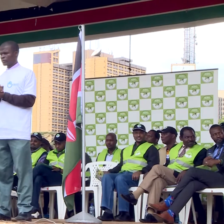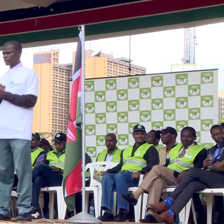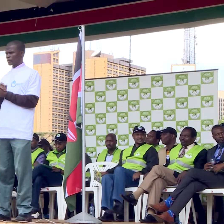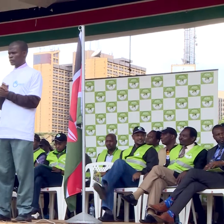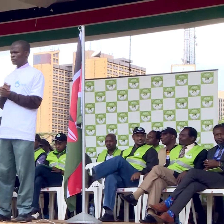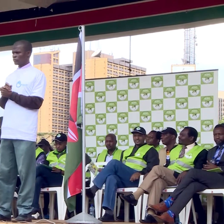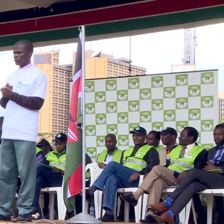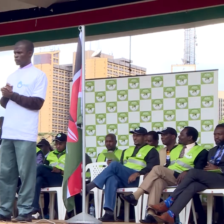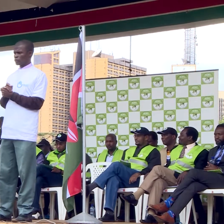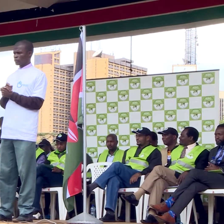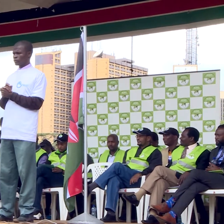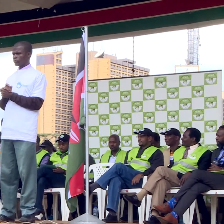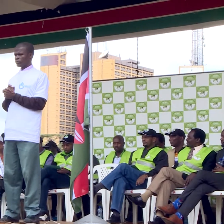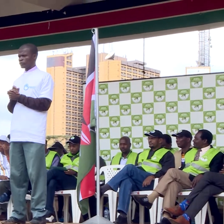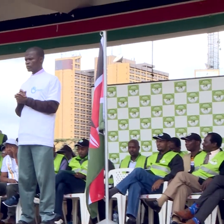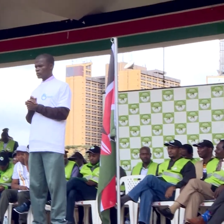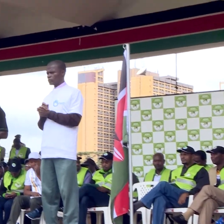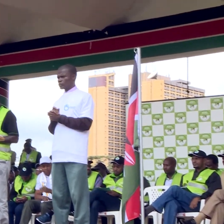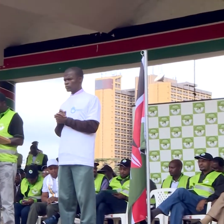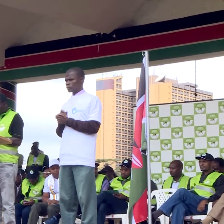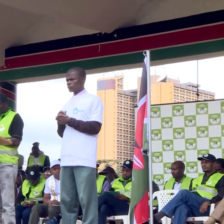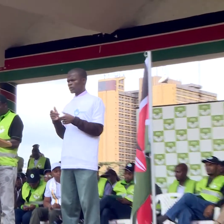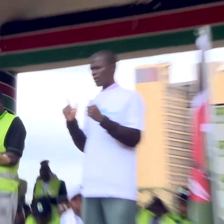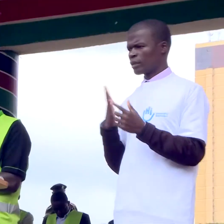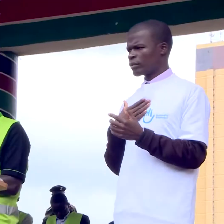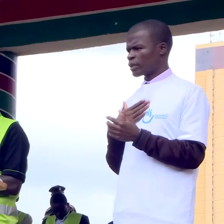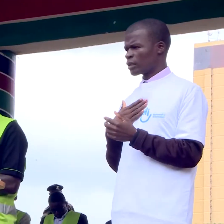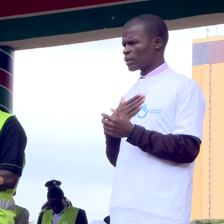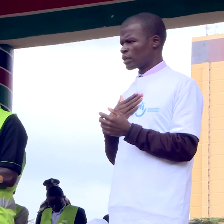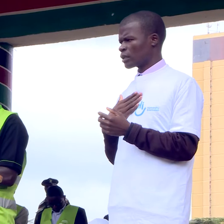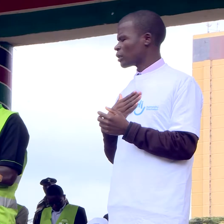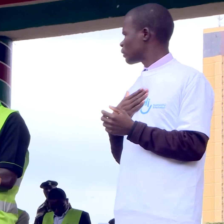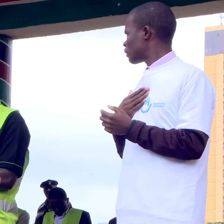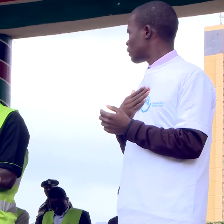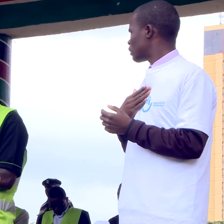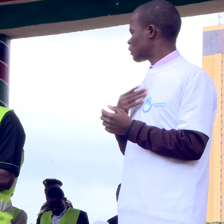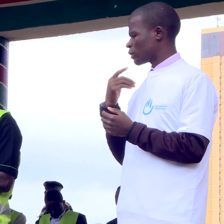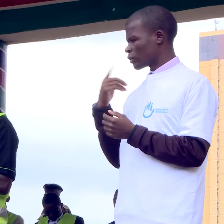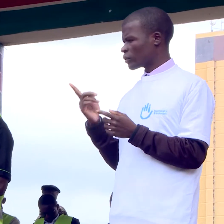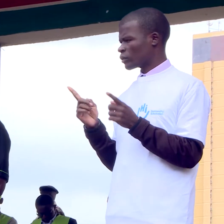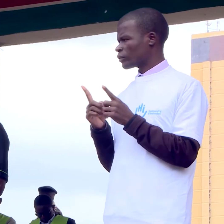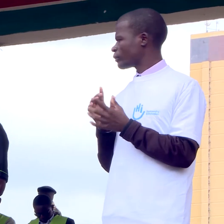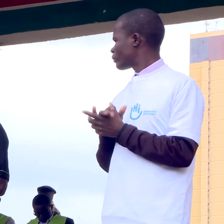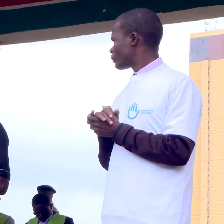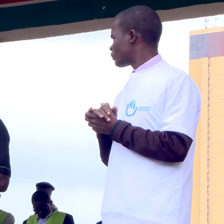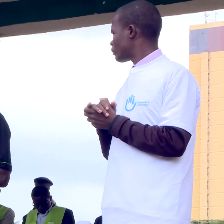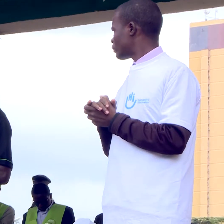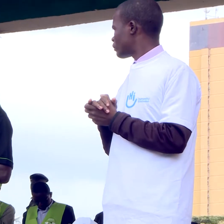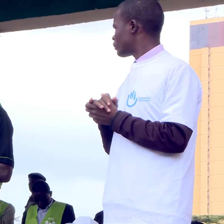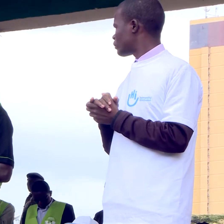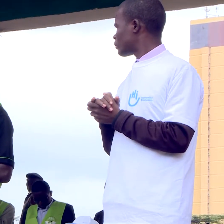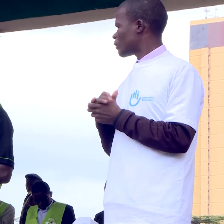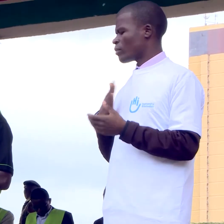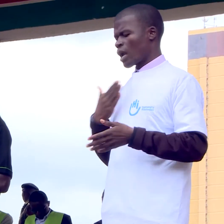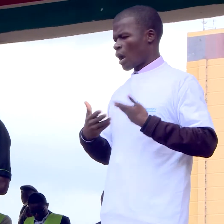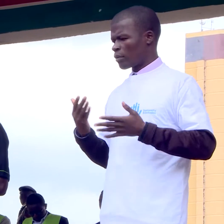Goulier, they are all known to you. Let me make my remarks. I'm pleased